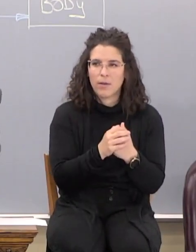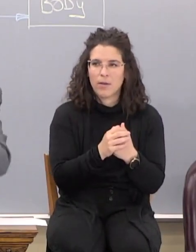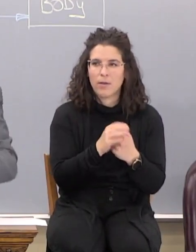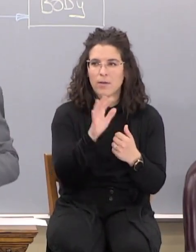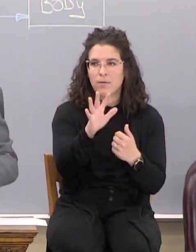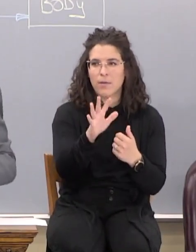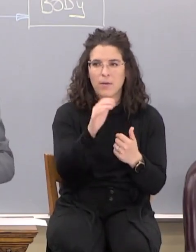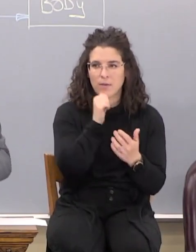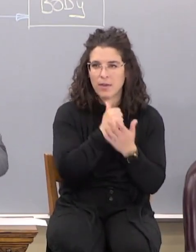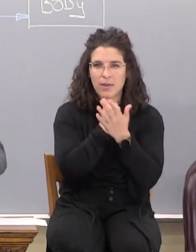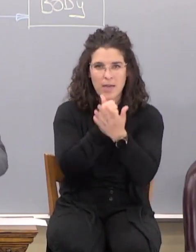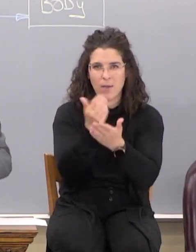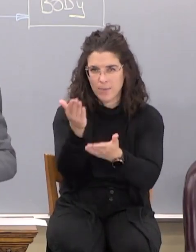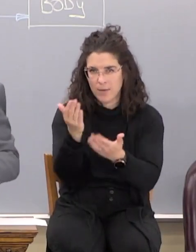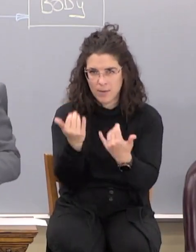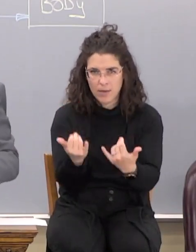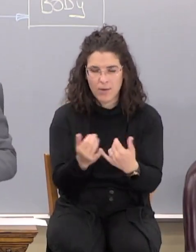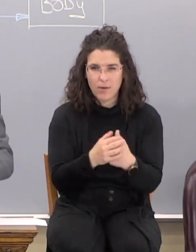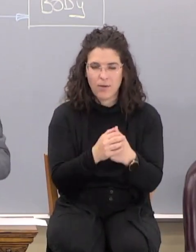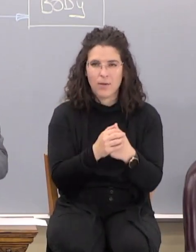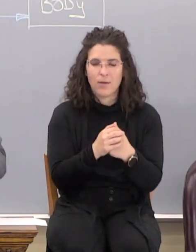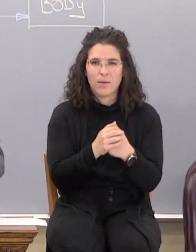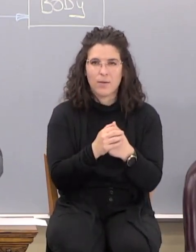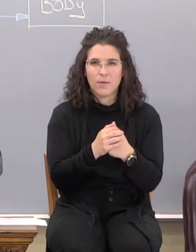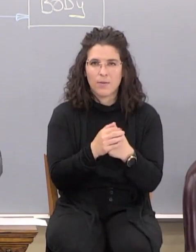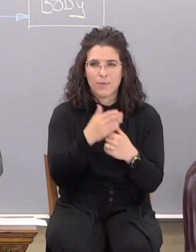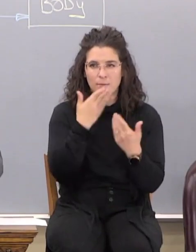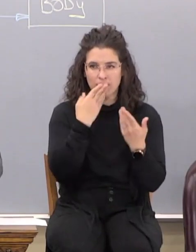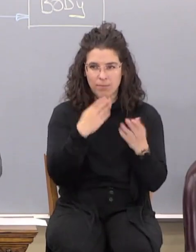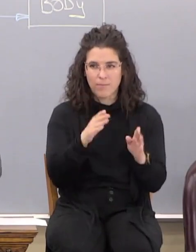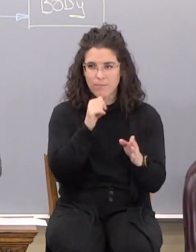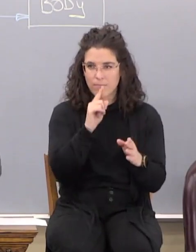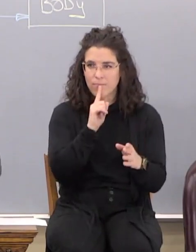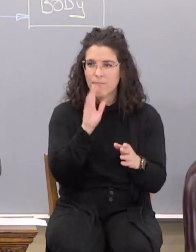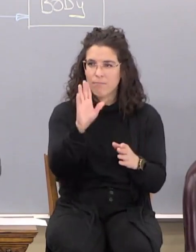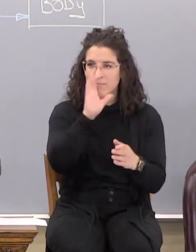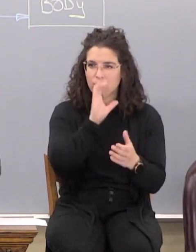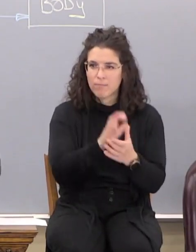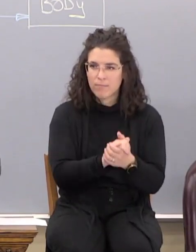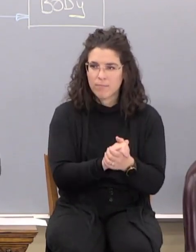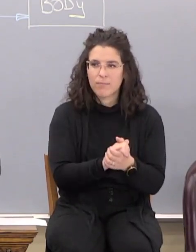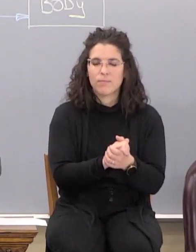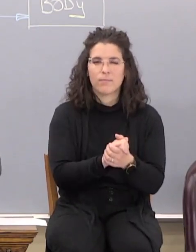Five aren't going to help him out any. But I bet that's not true of your wife.